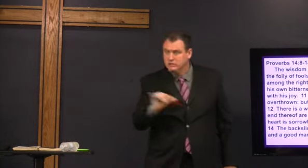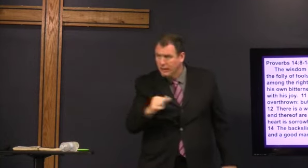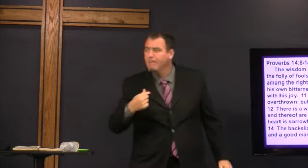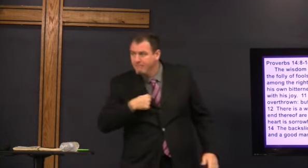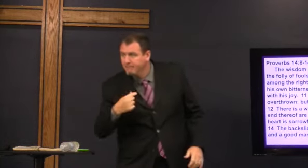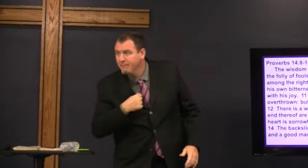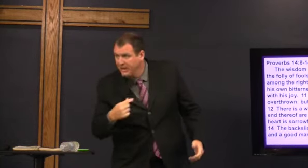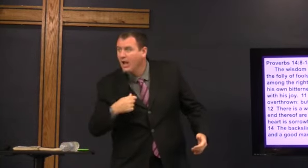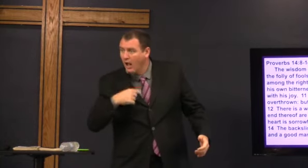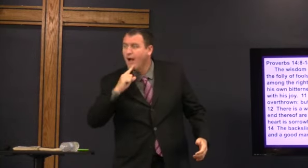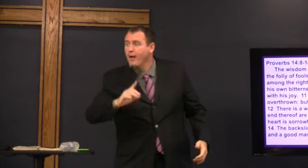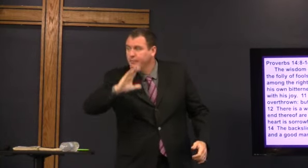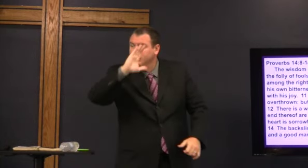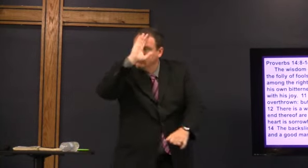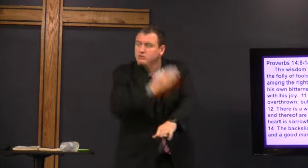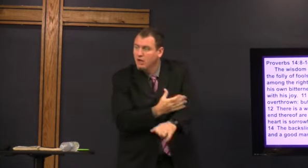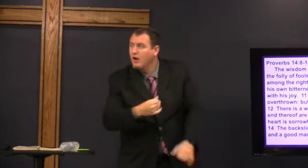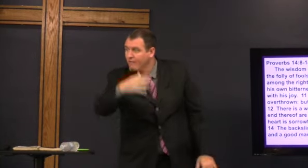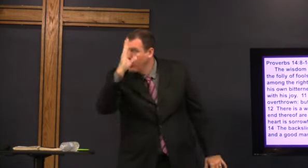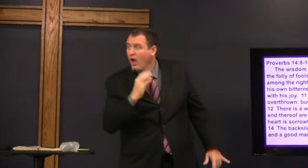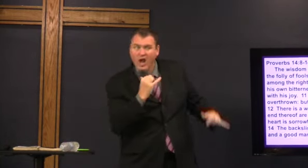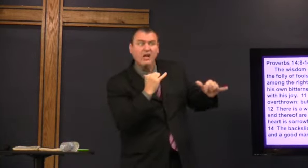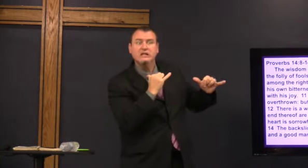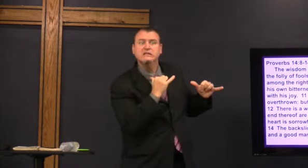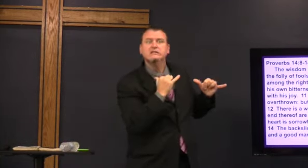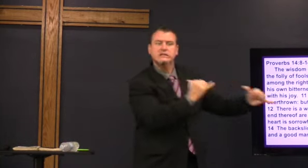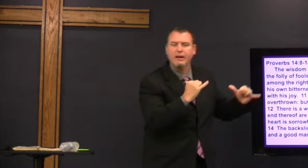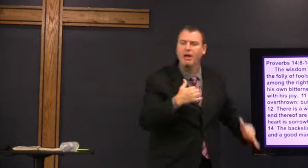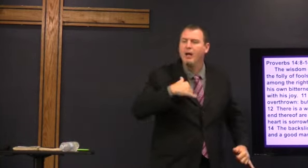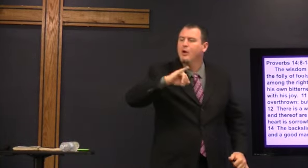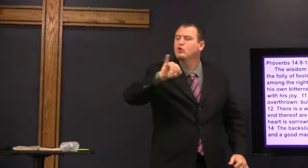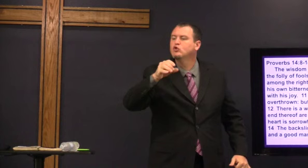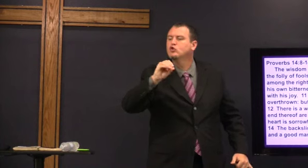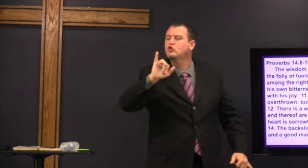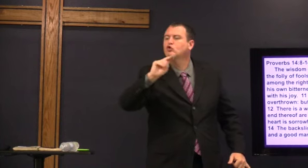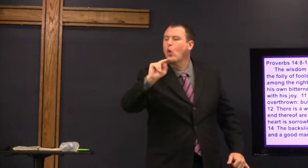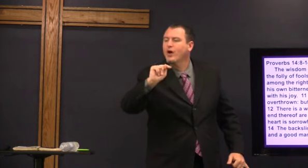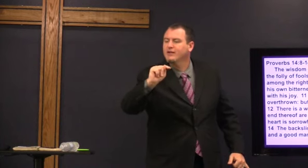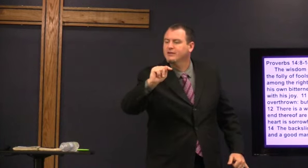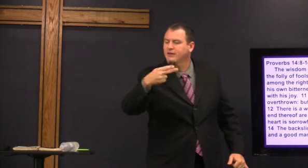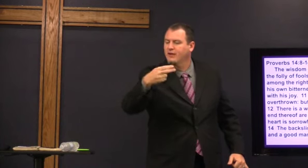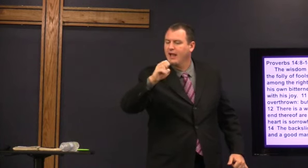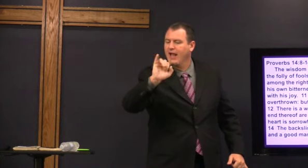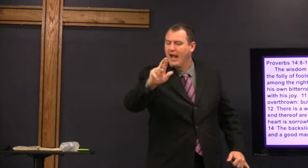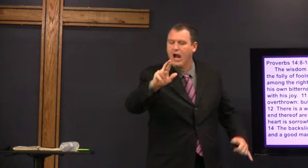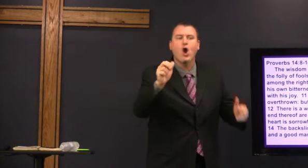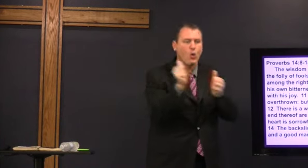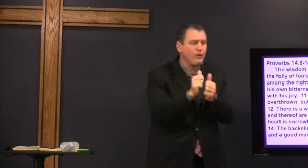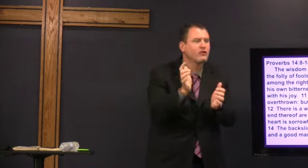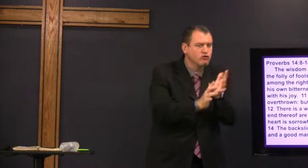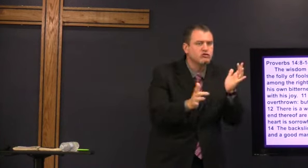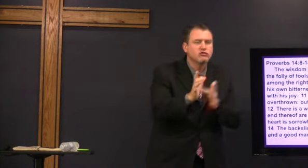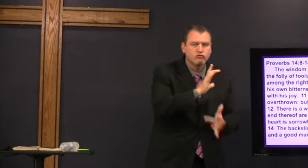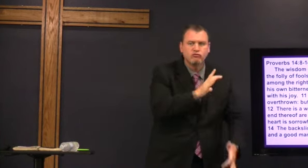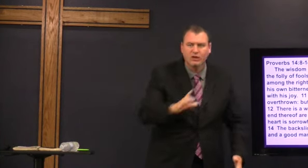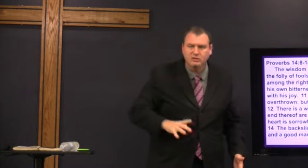Son of God. I am a child of God, a joint heir with